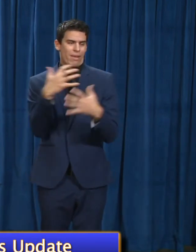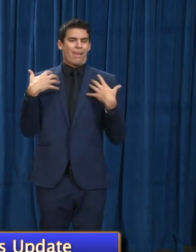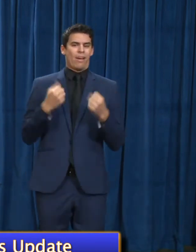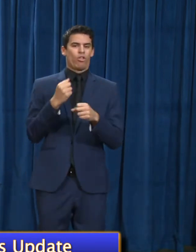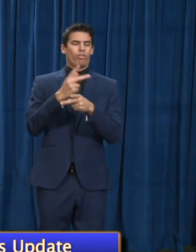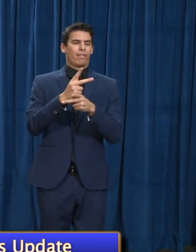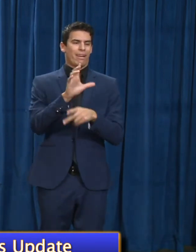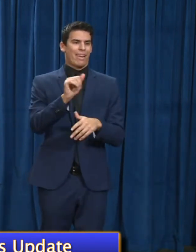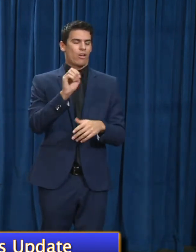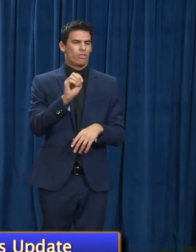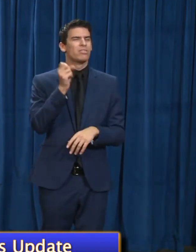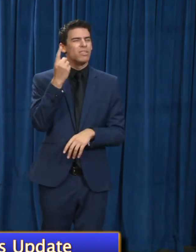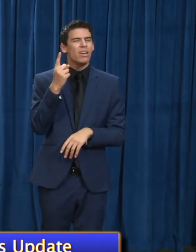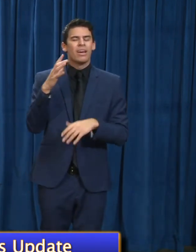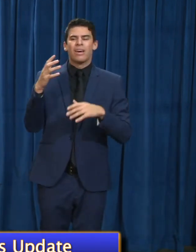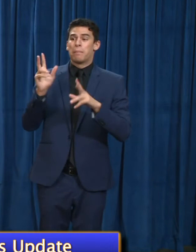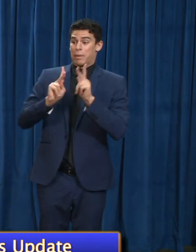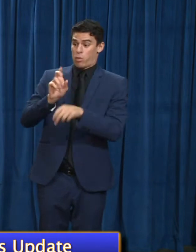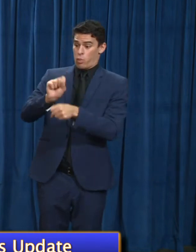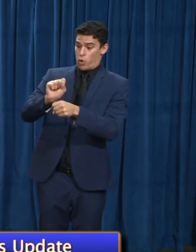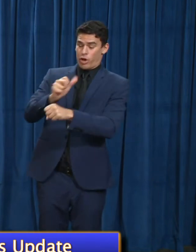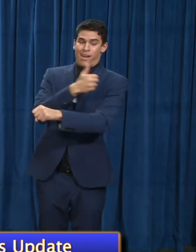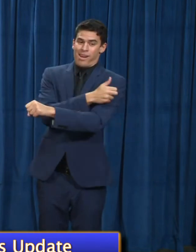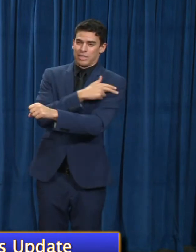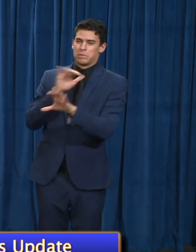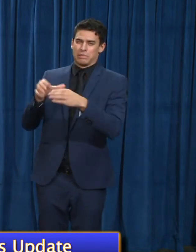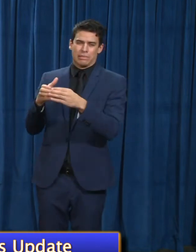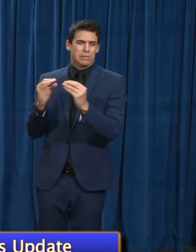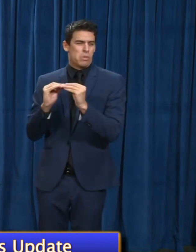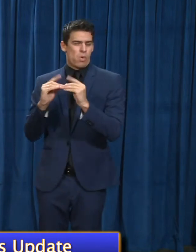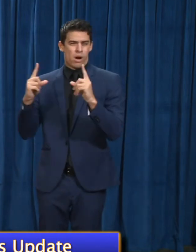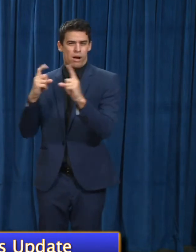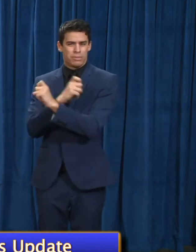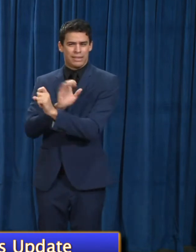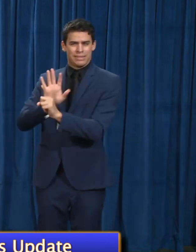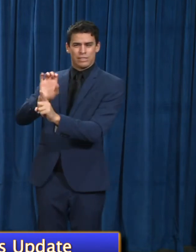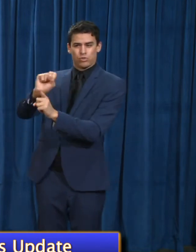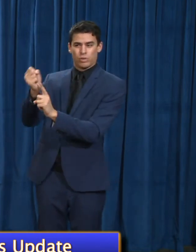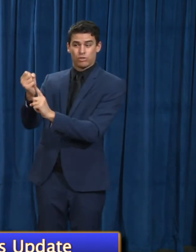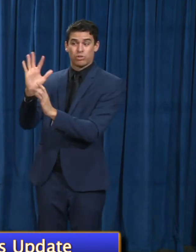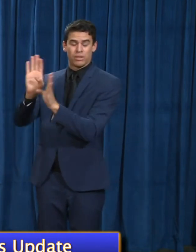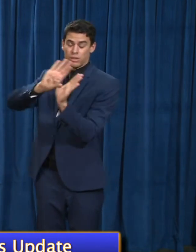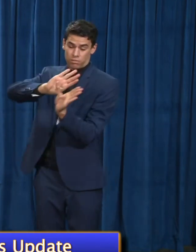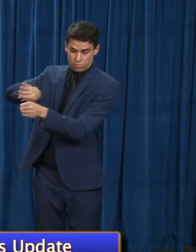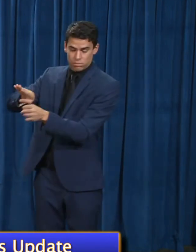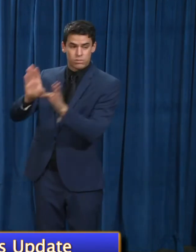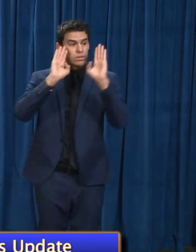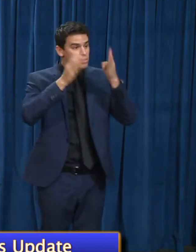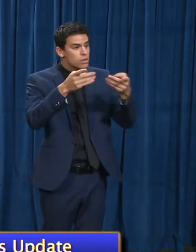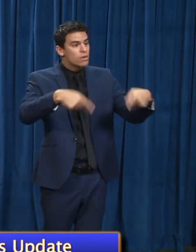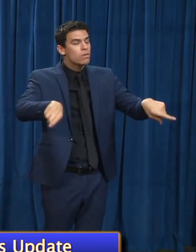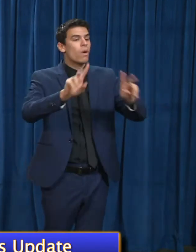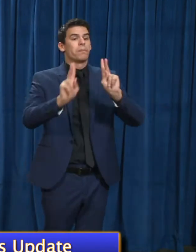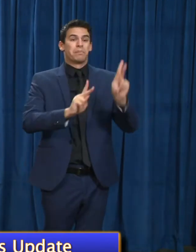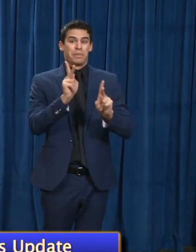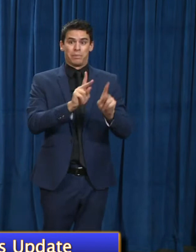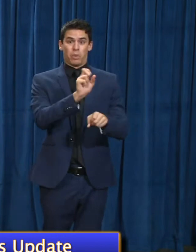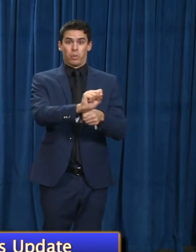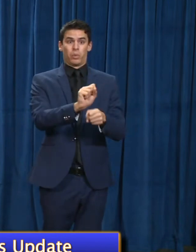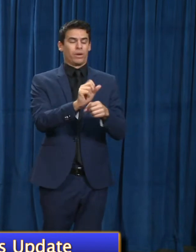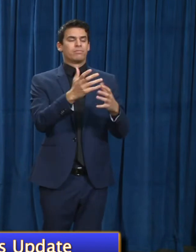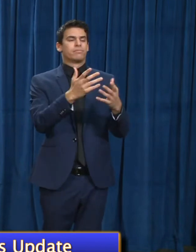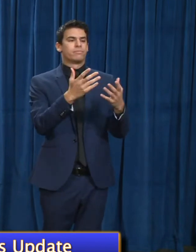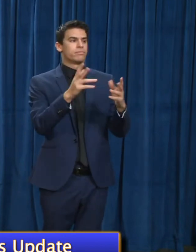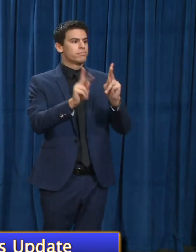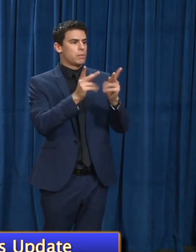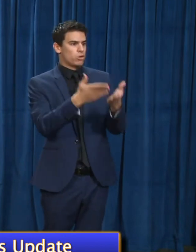workers is a little bit complicated to explain in this format, but the information is on CDC website because it also